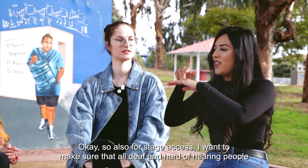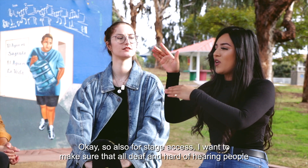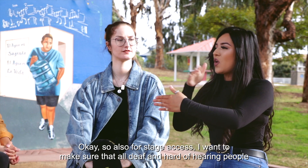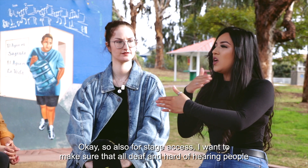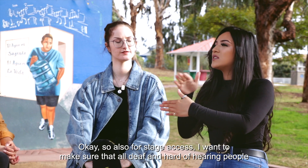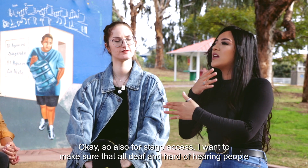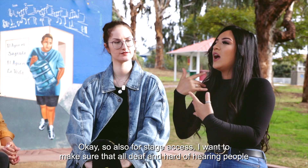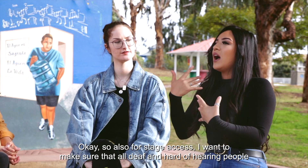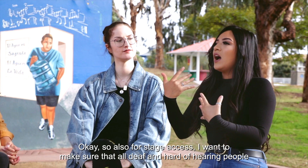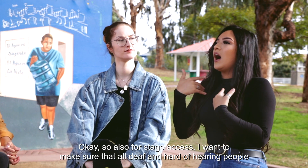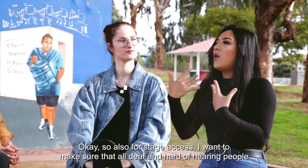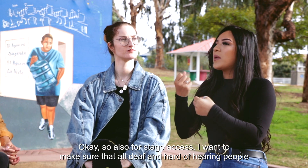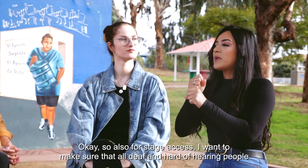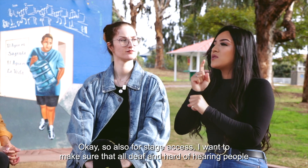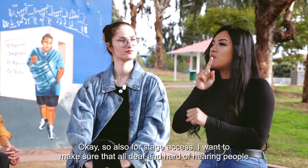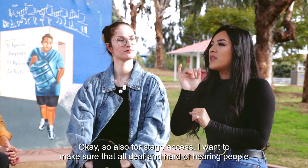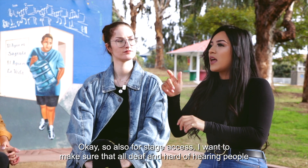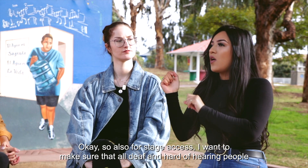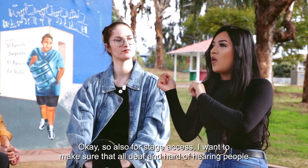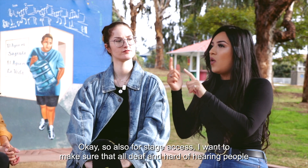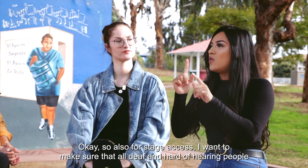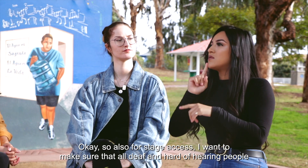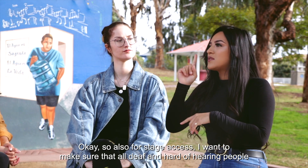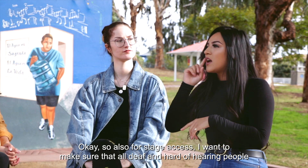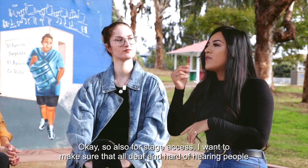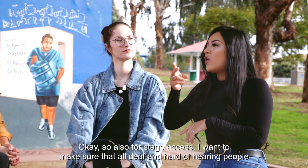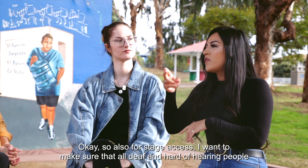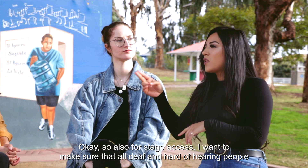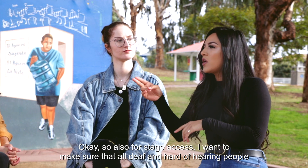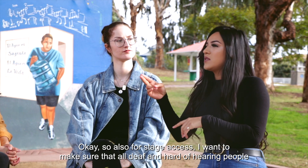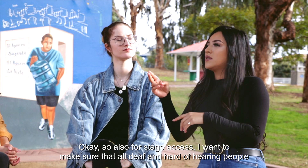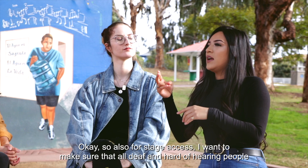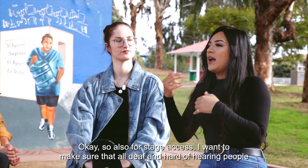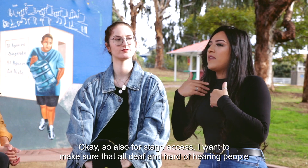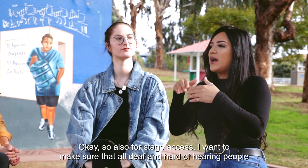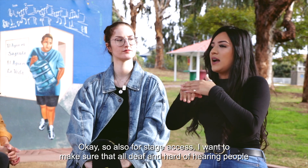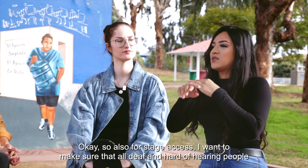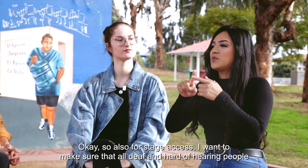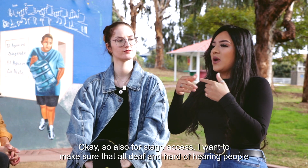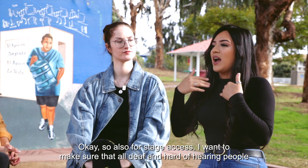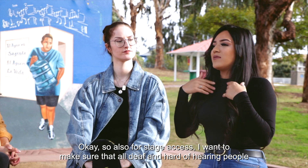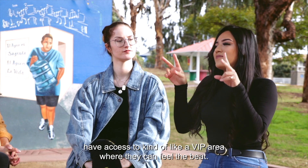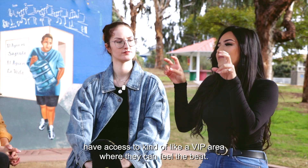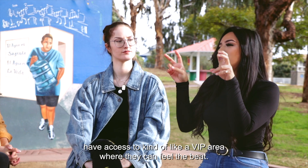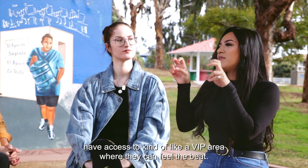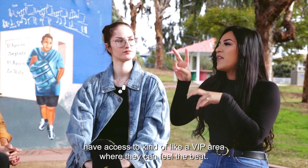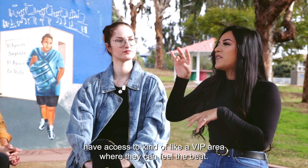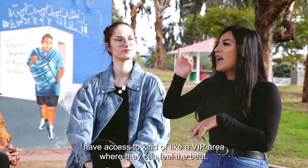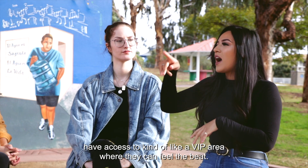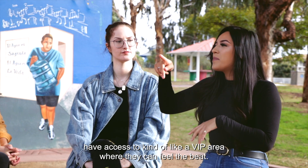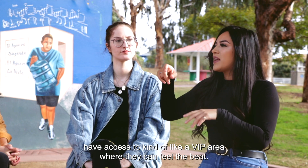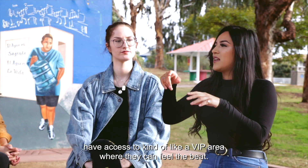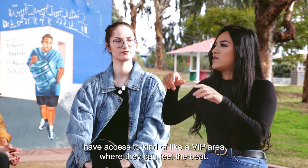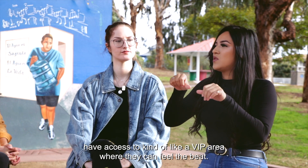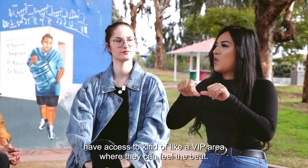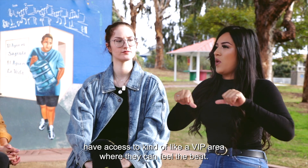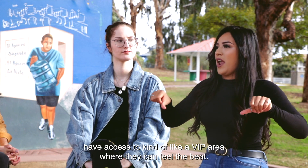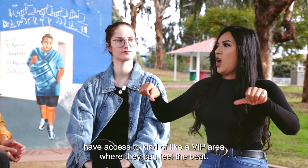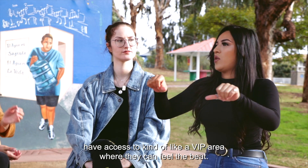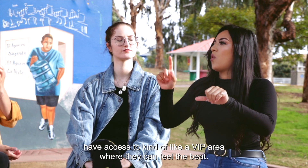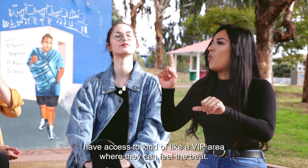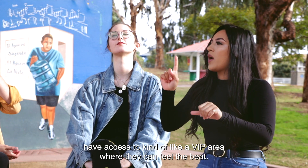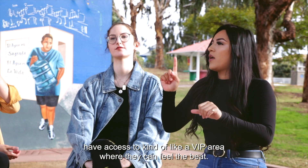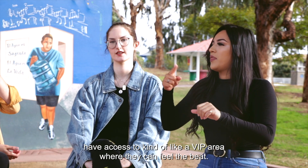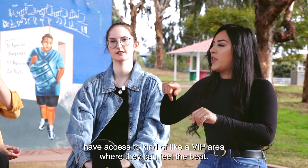also for stage access, I want to make sure that all deaf and hard of hearing people have access to kind of